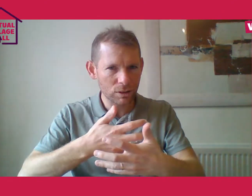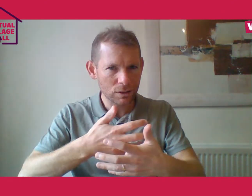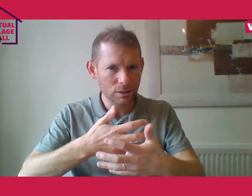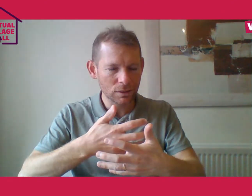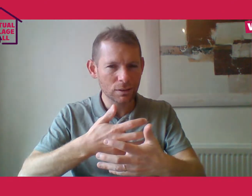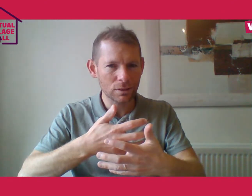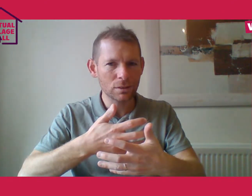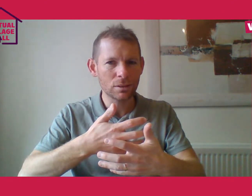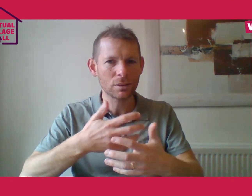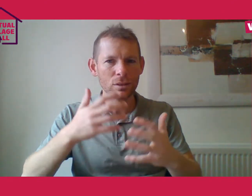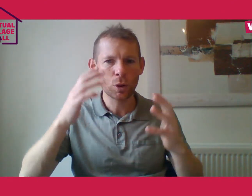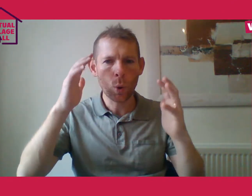Worried,